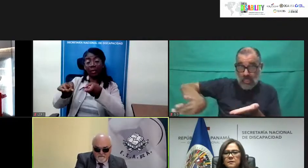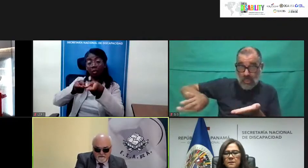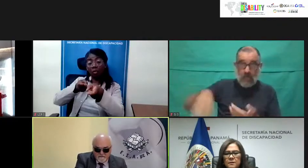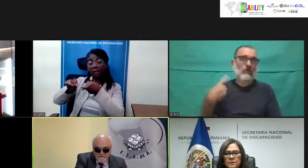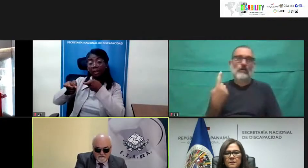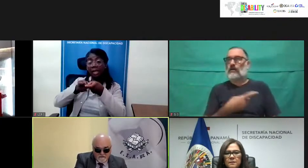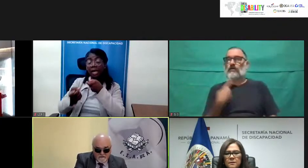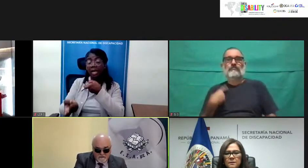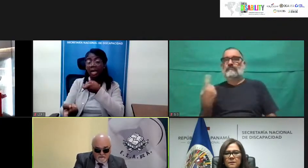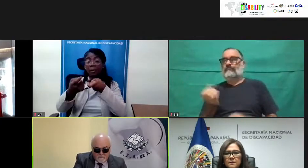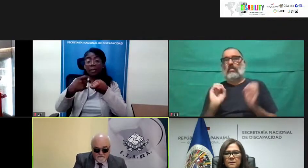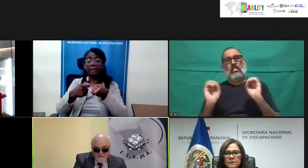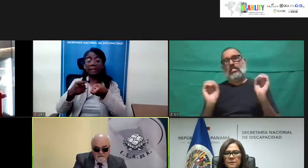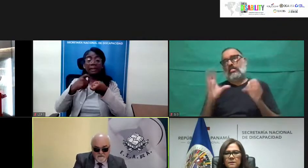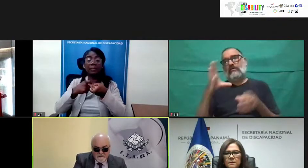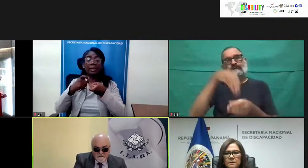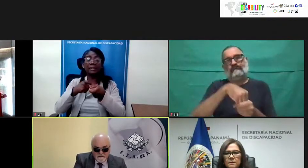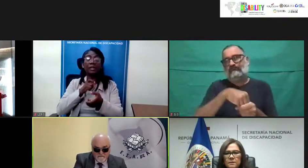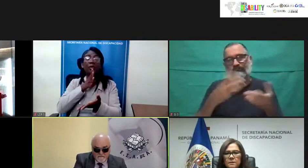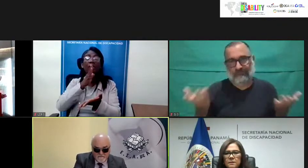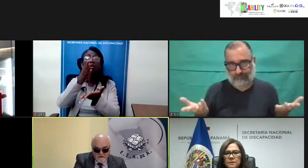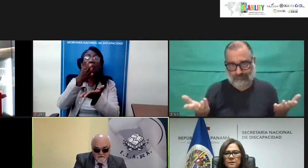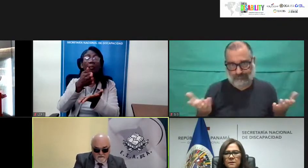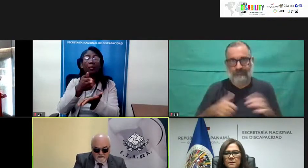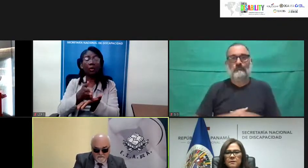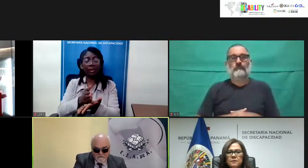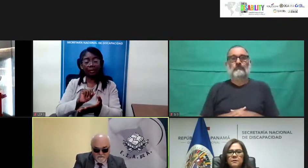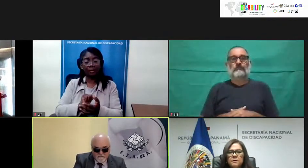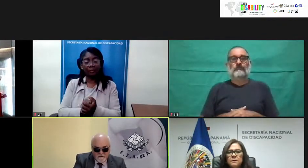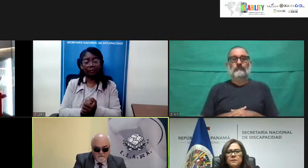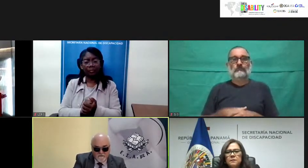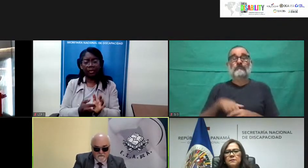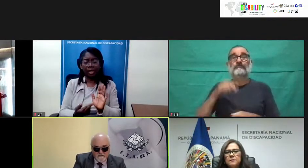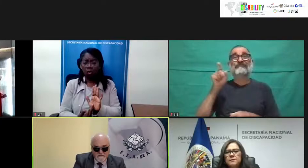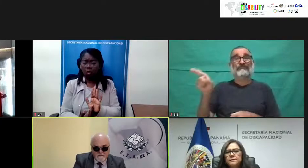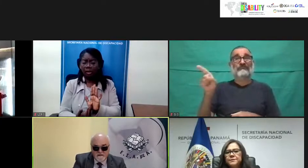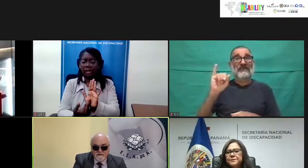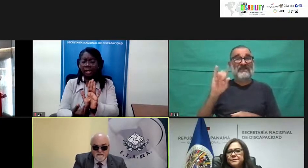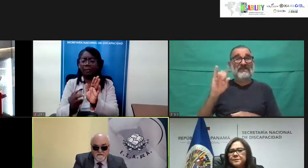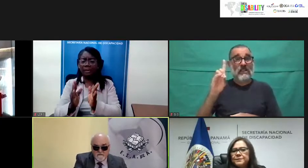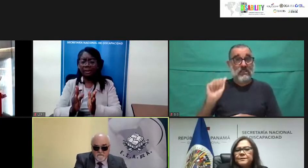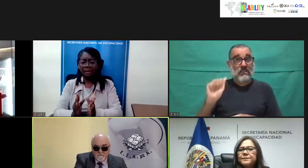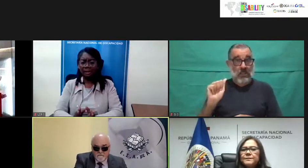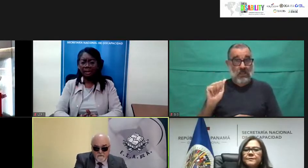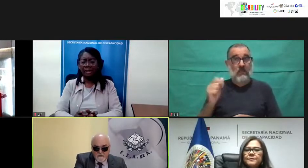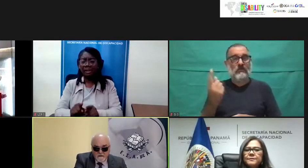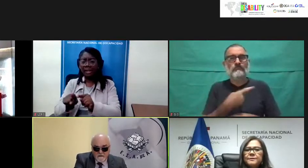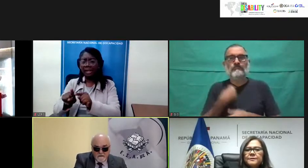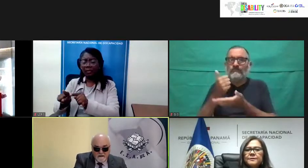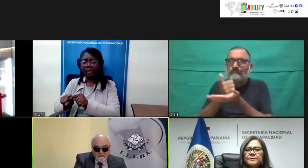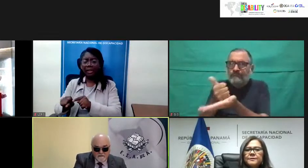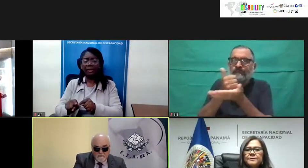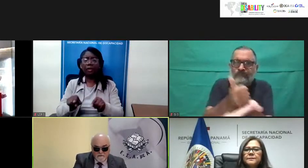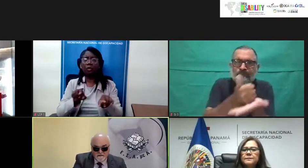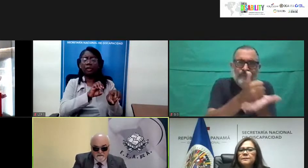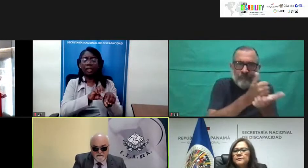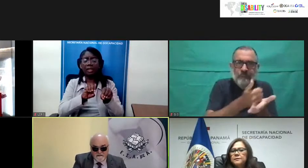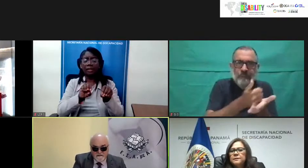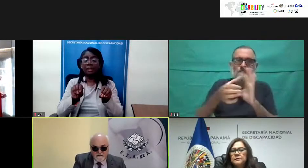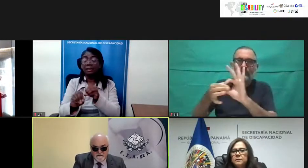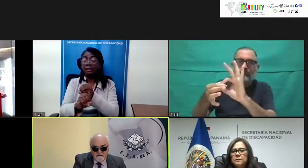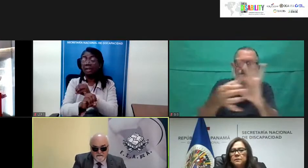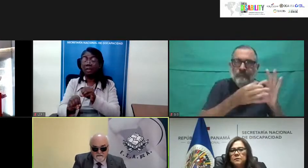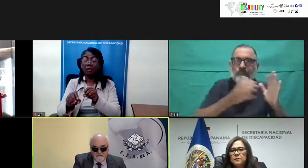engagement of representatives of organizations of persons with disabilities at the global